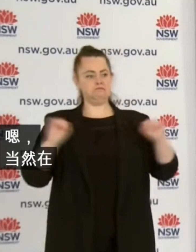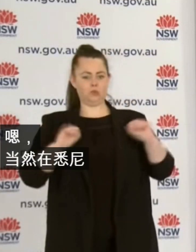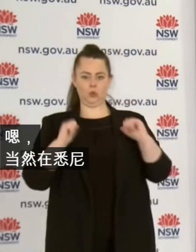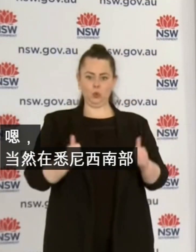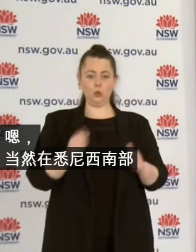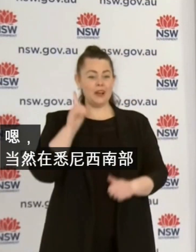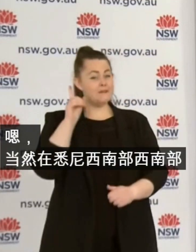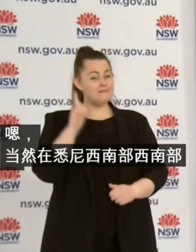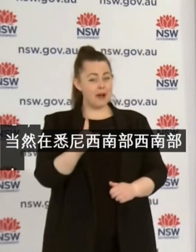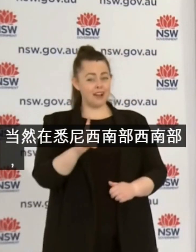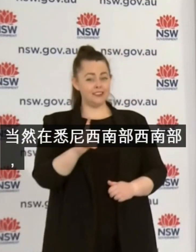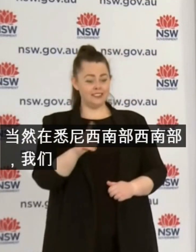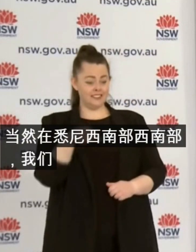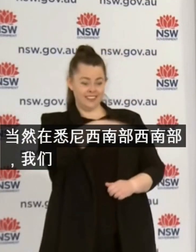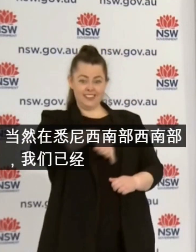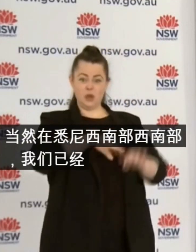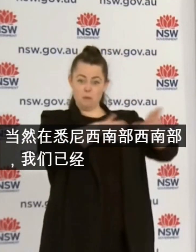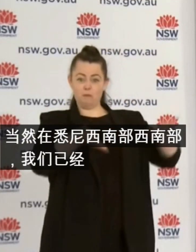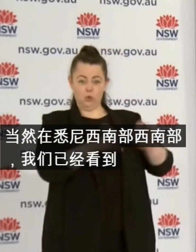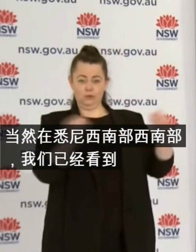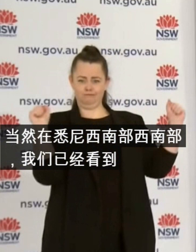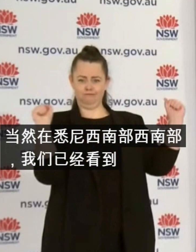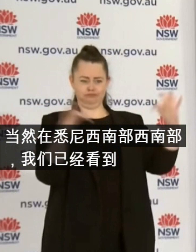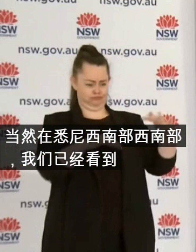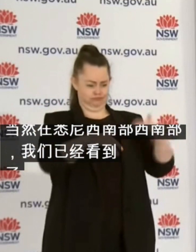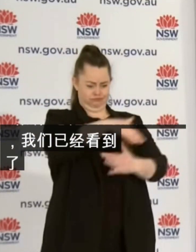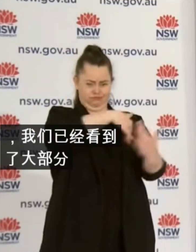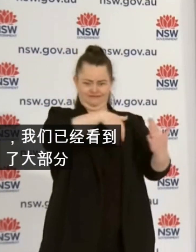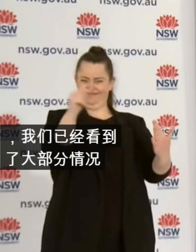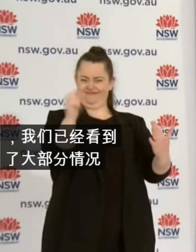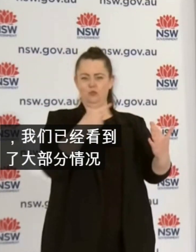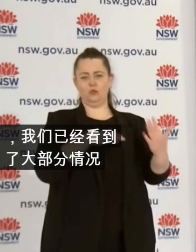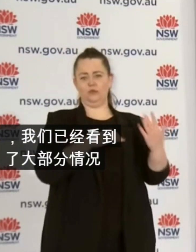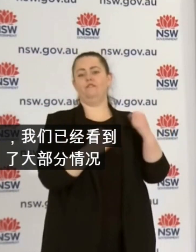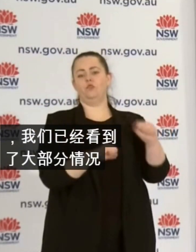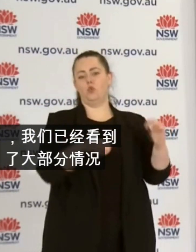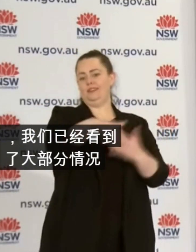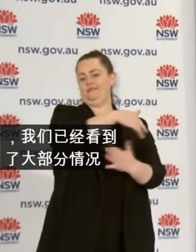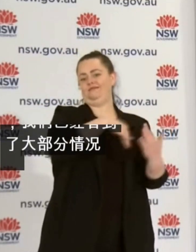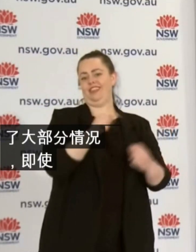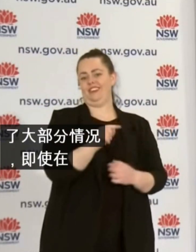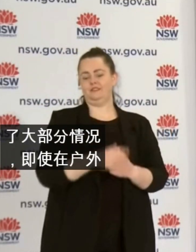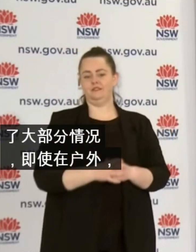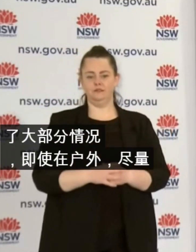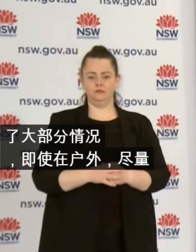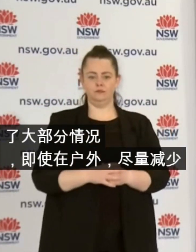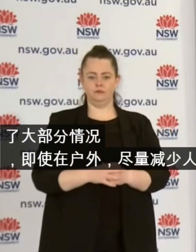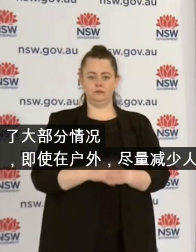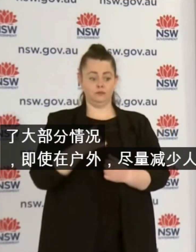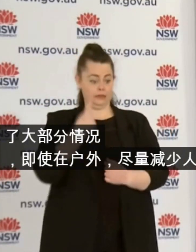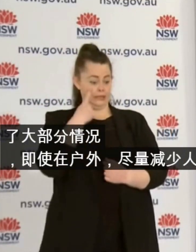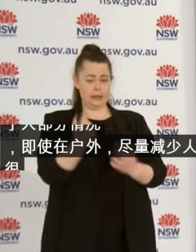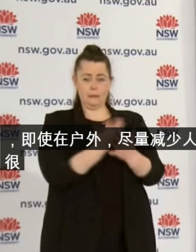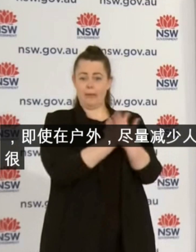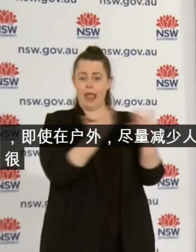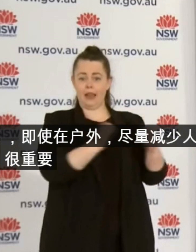certainly in the western, southwest Sydney, where we've been seeing the bulk of cases, minimising congregation of